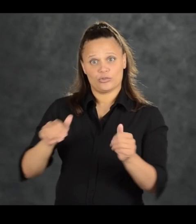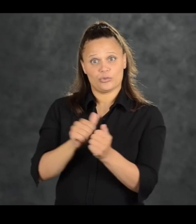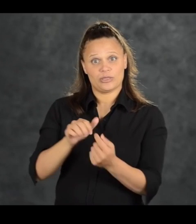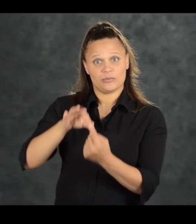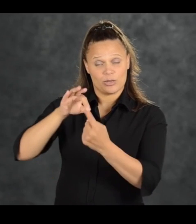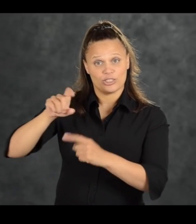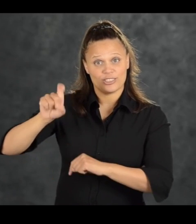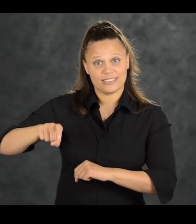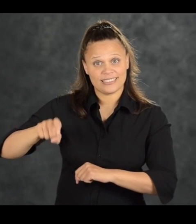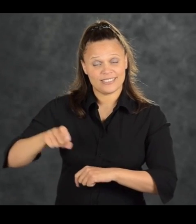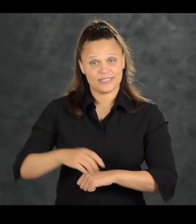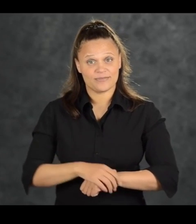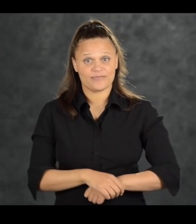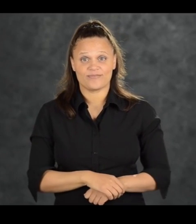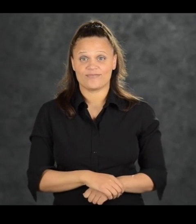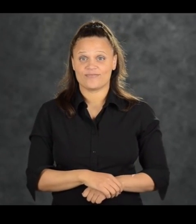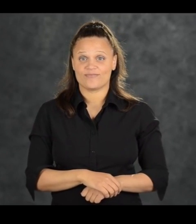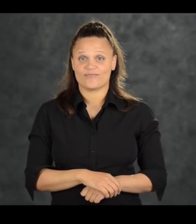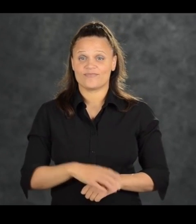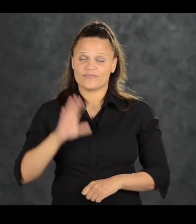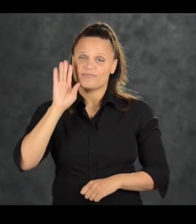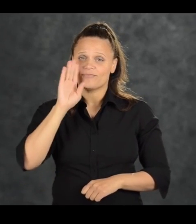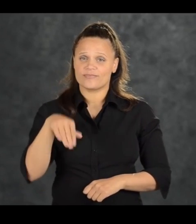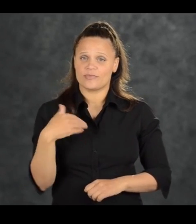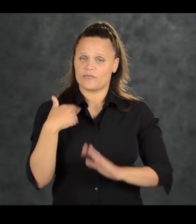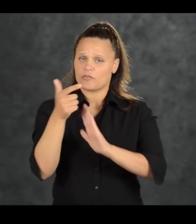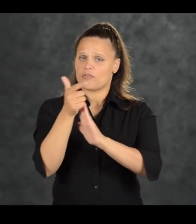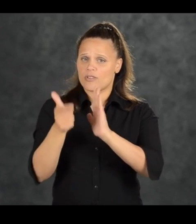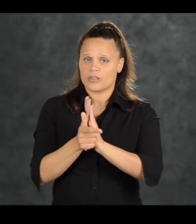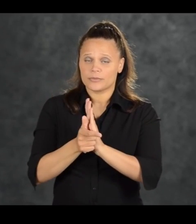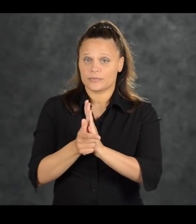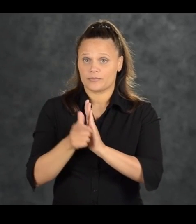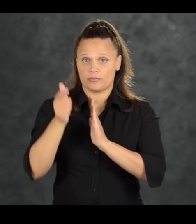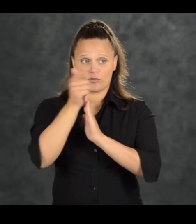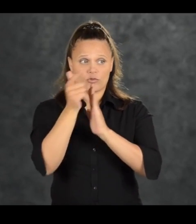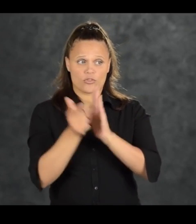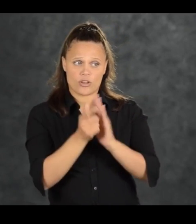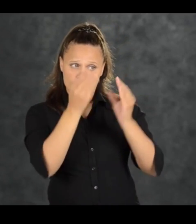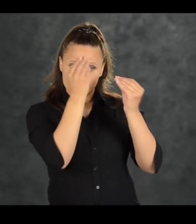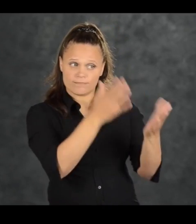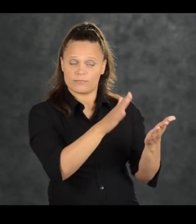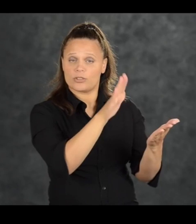parents, some tips as to how parents can help support their students who have special needs.